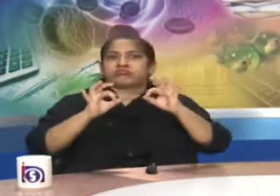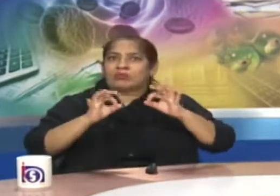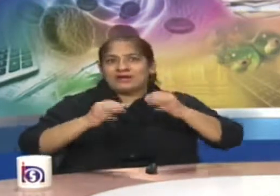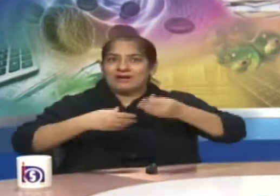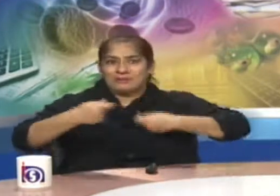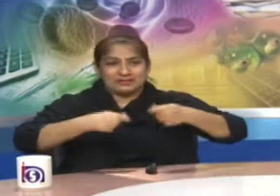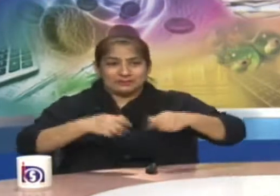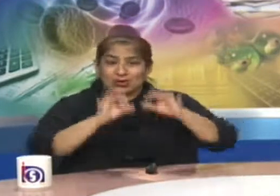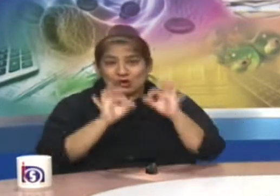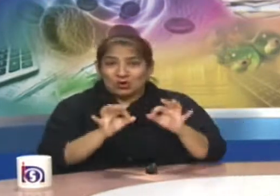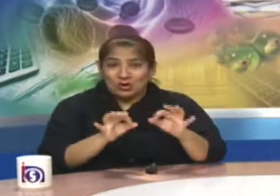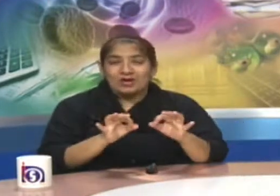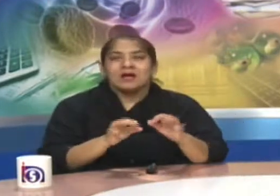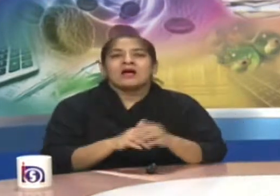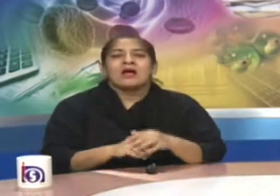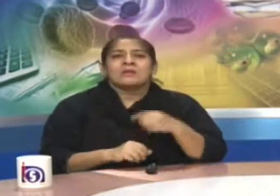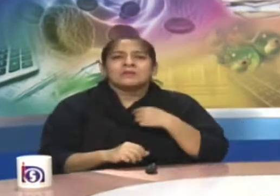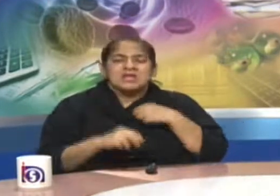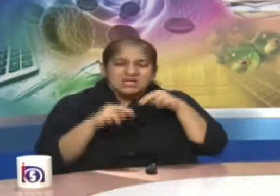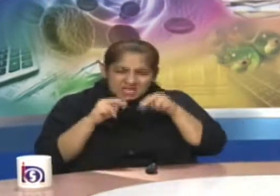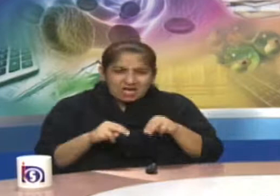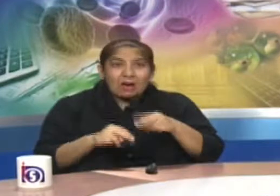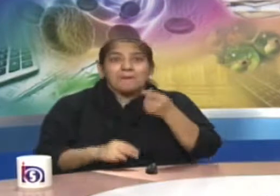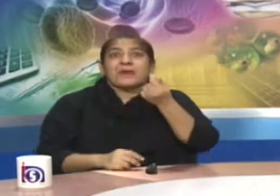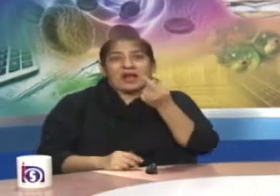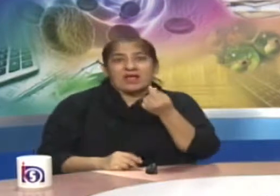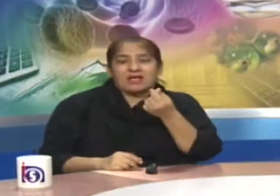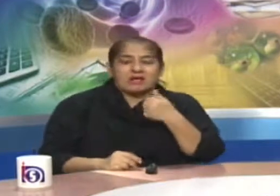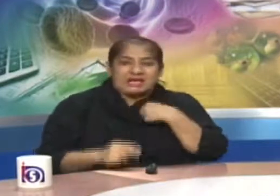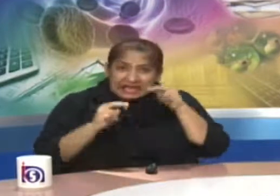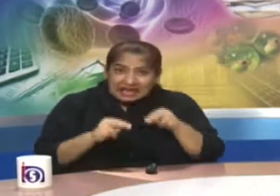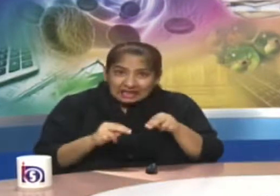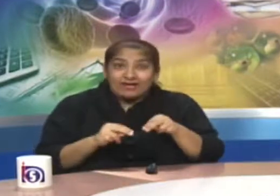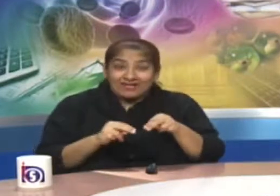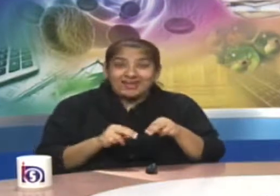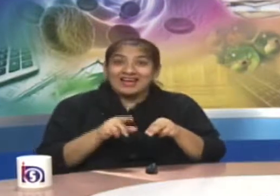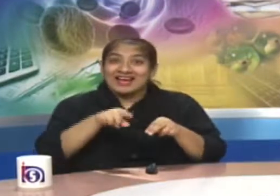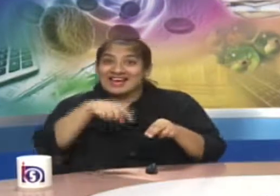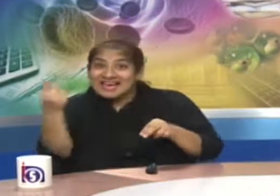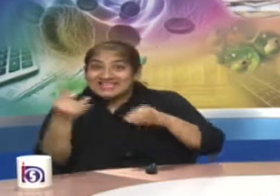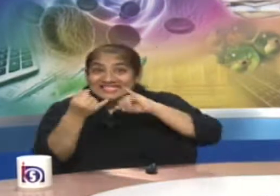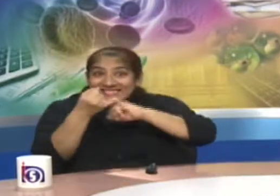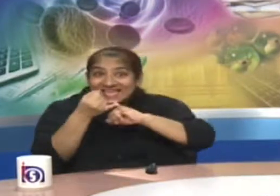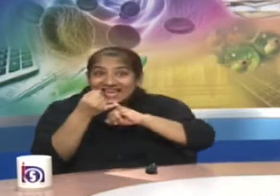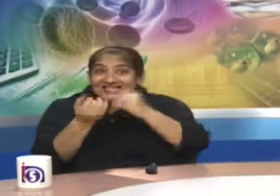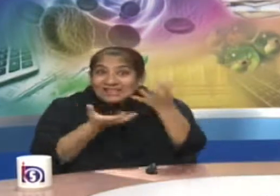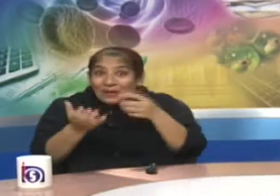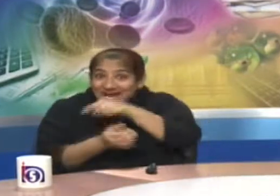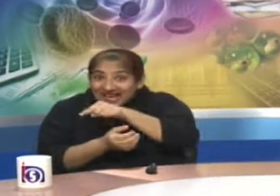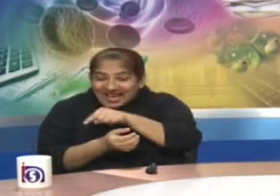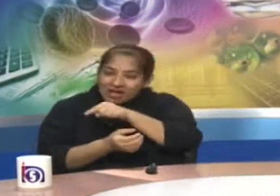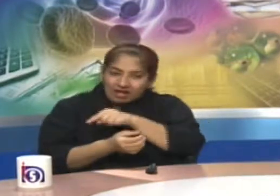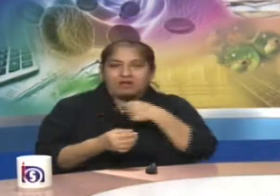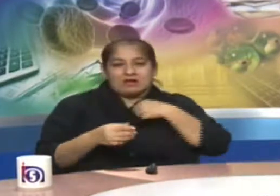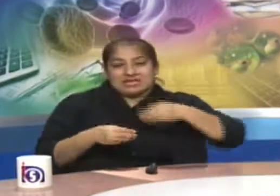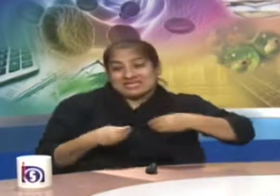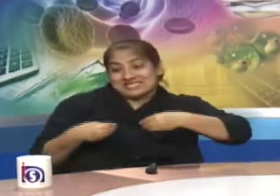there are different columns, issues of securities. Whenever we need some amount of money, then in the